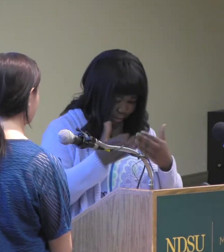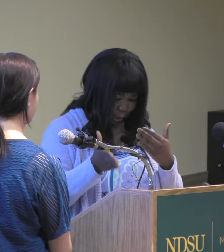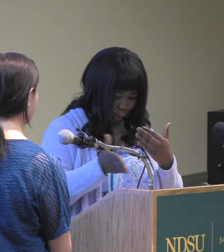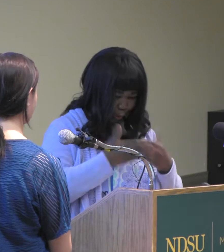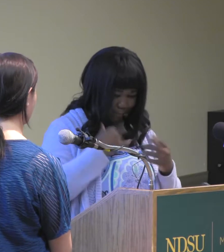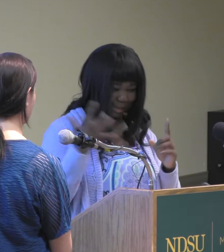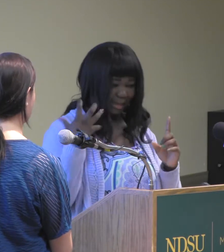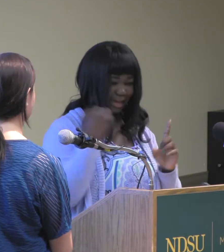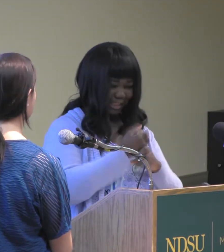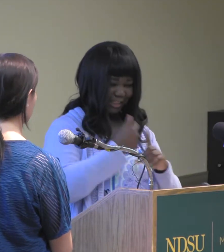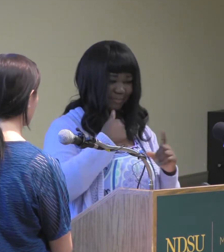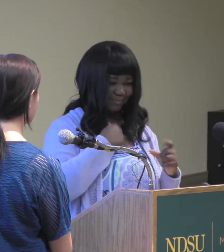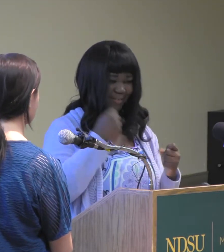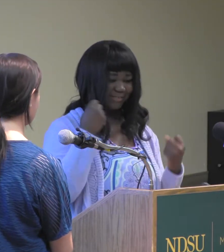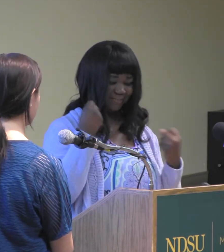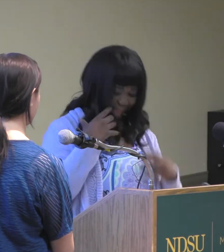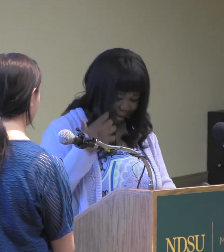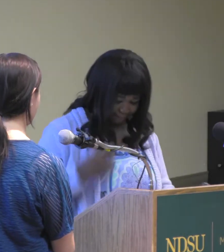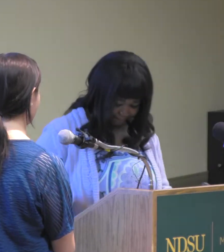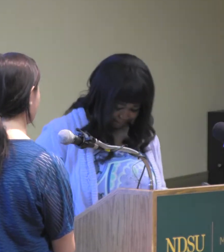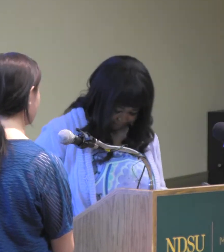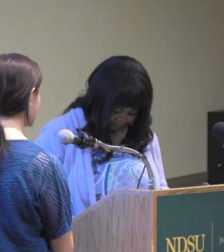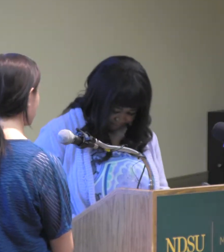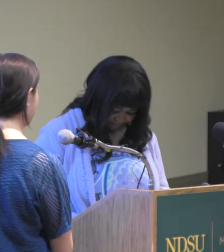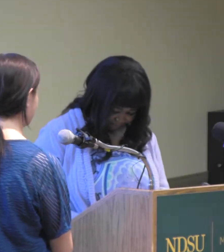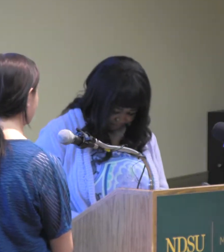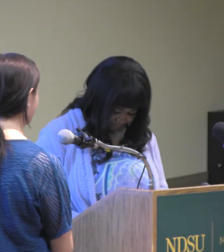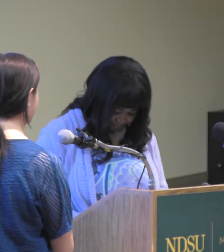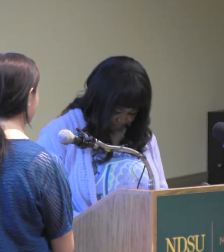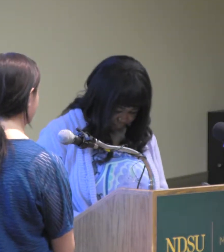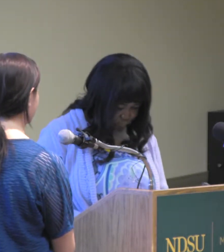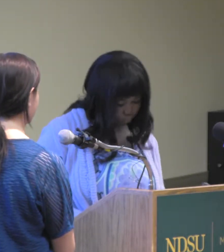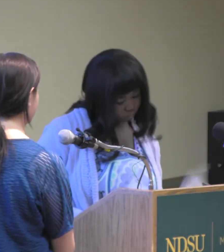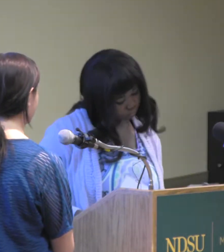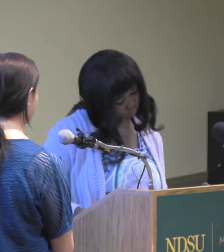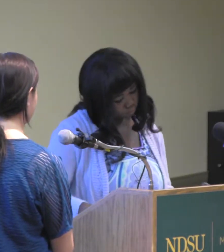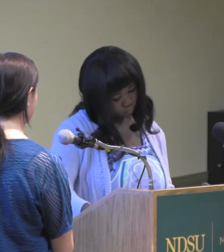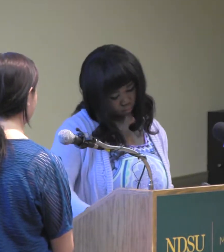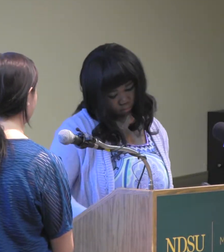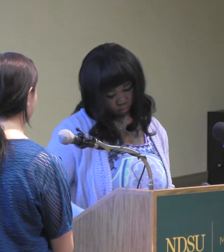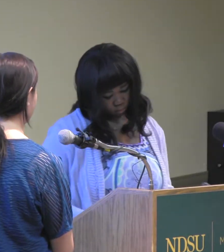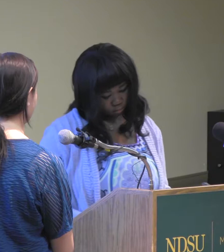And I couldn't hear the car coming, so it almost hit me, and I was scared.